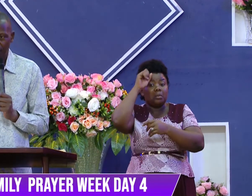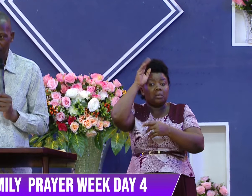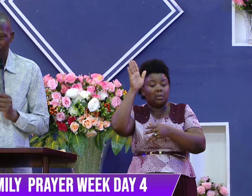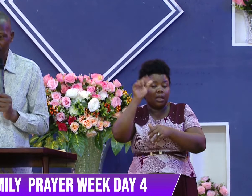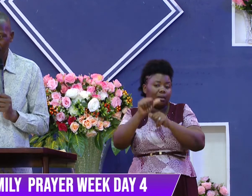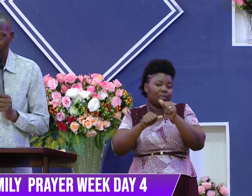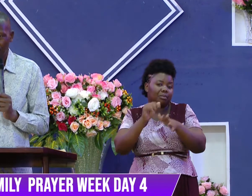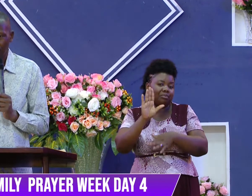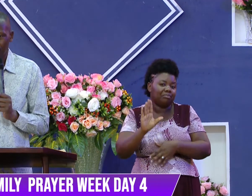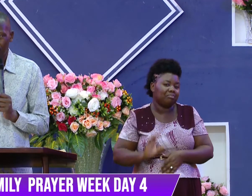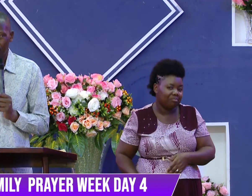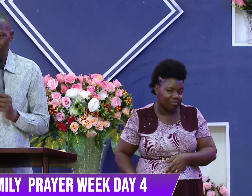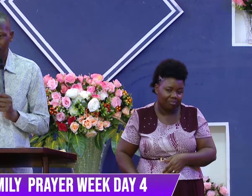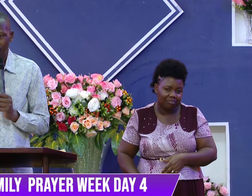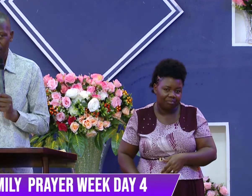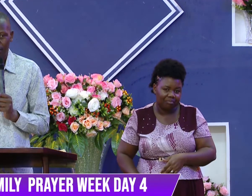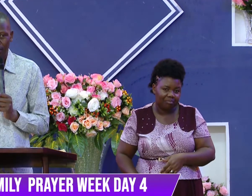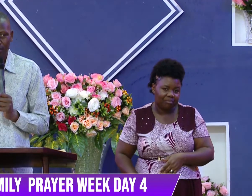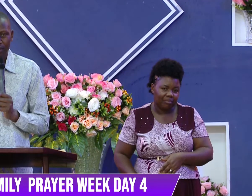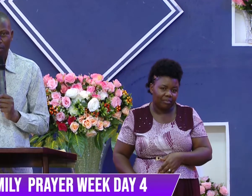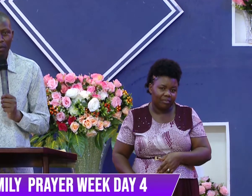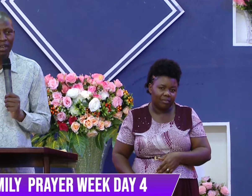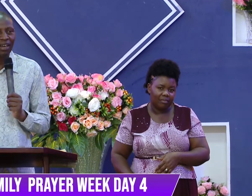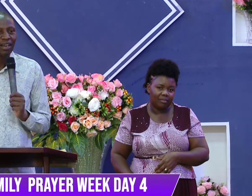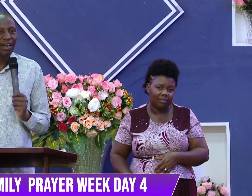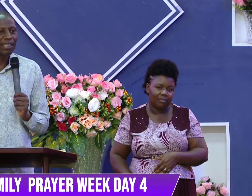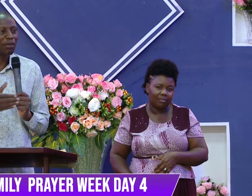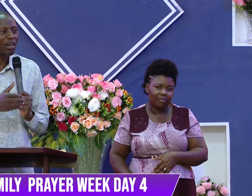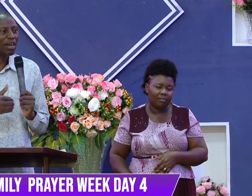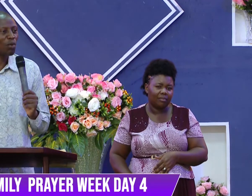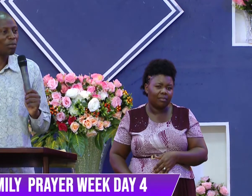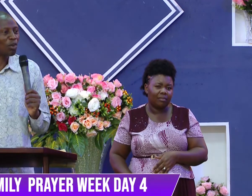oh, maybe he was just keeping quiet. This is his character.